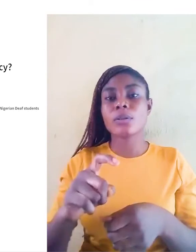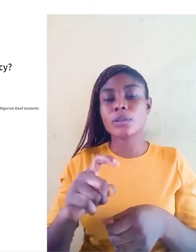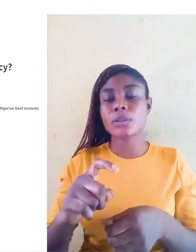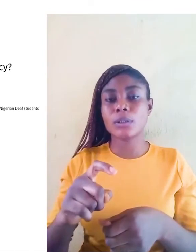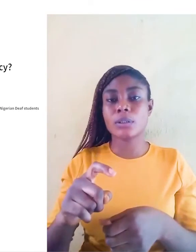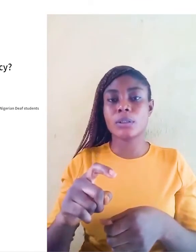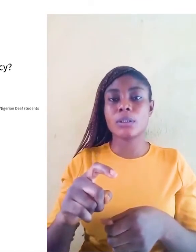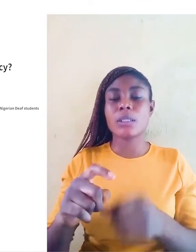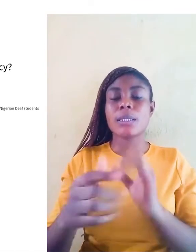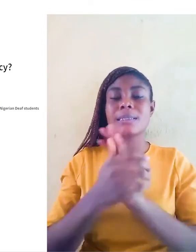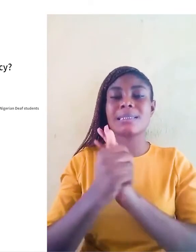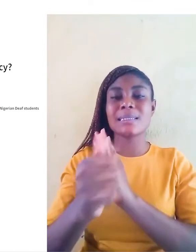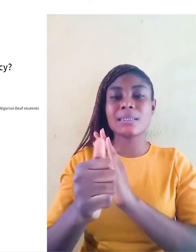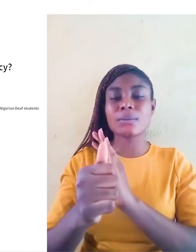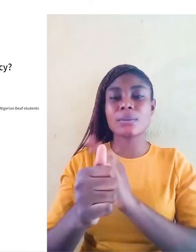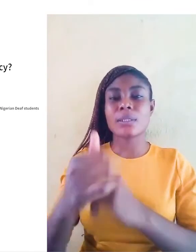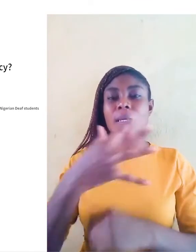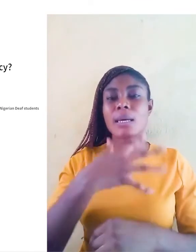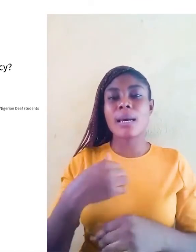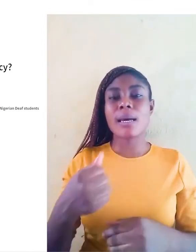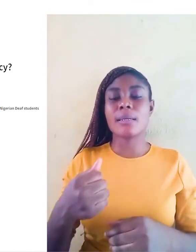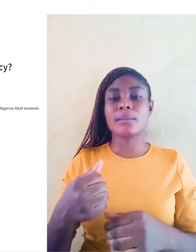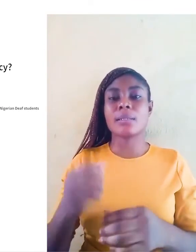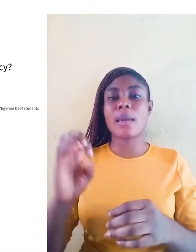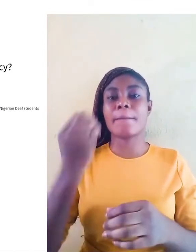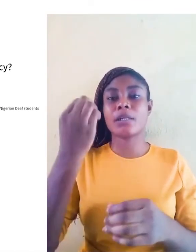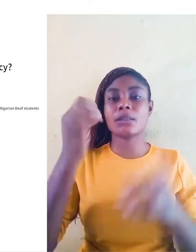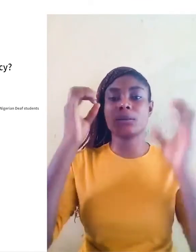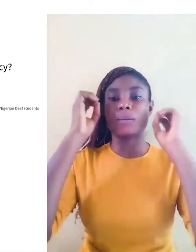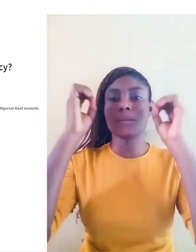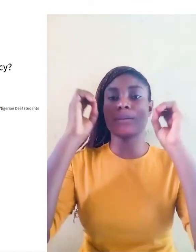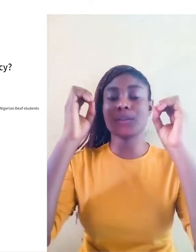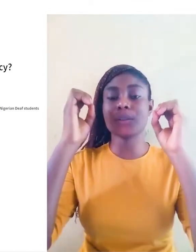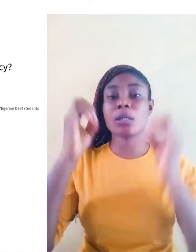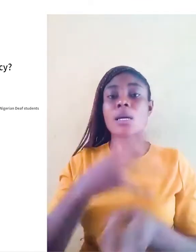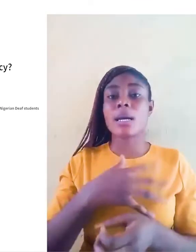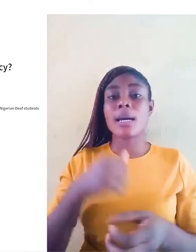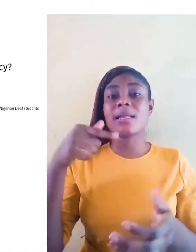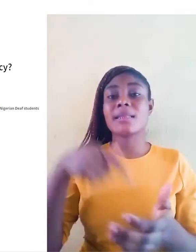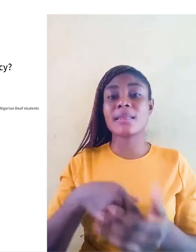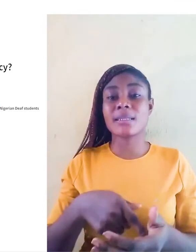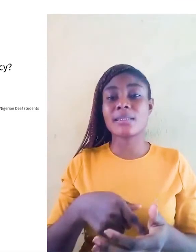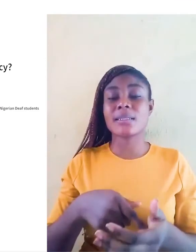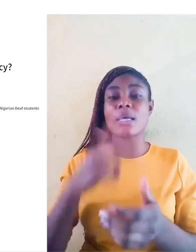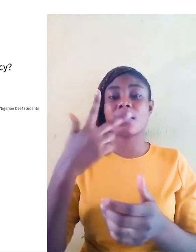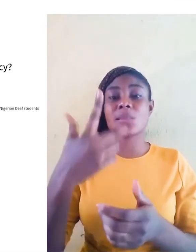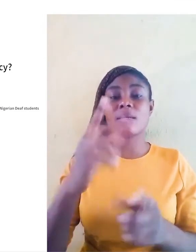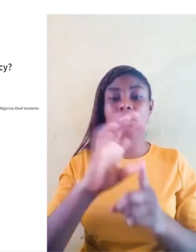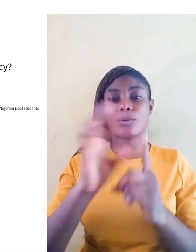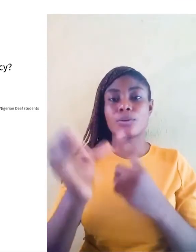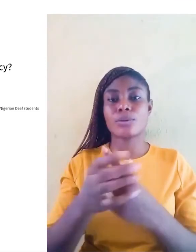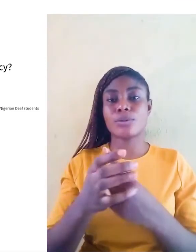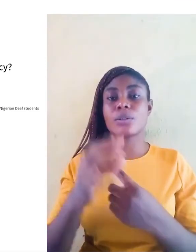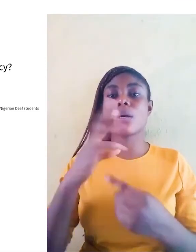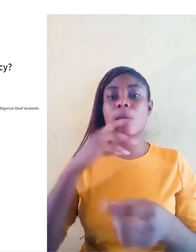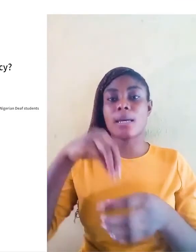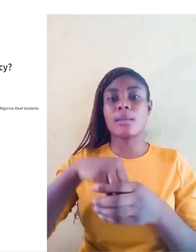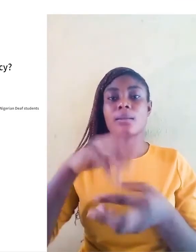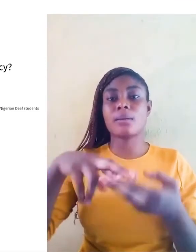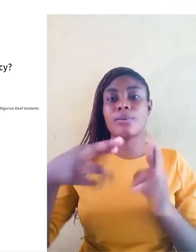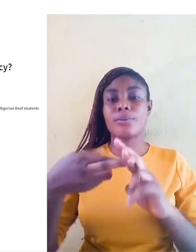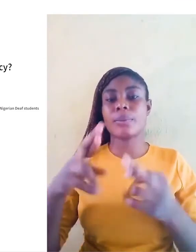linguistic skills and perhaps emergent literacy. And these three conditions are